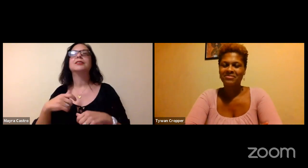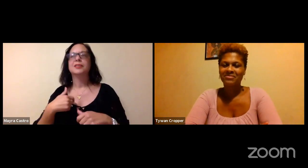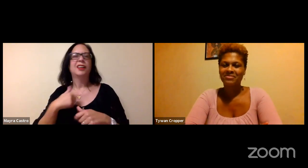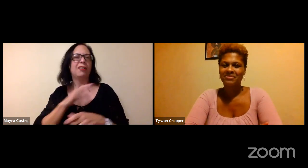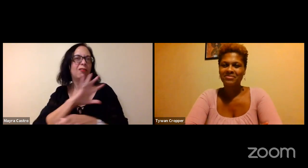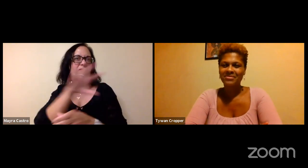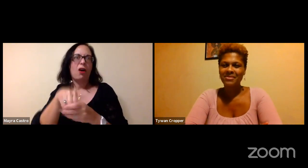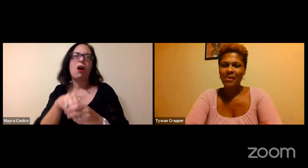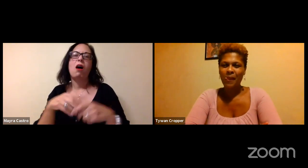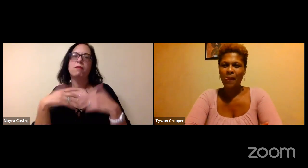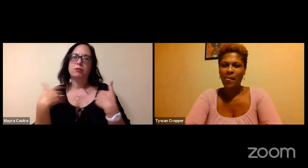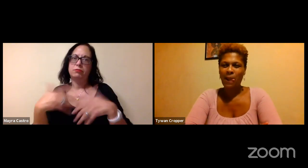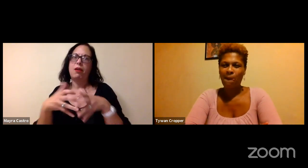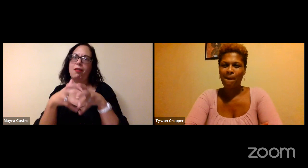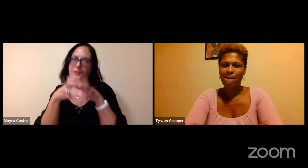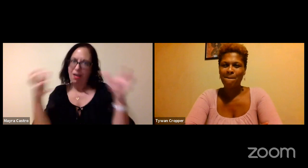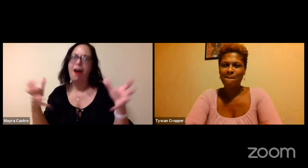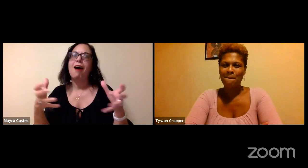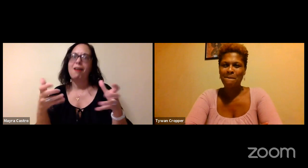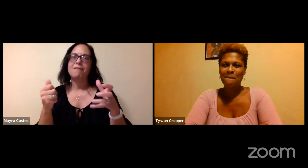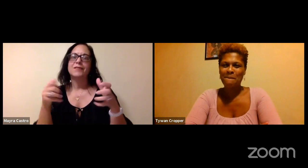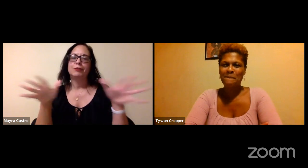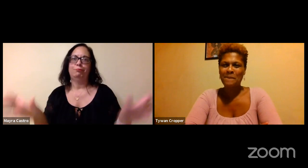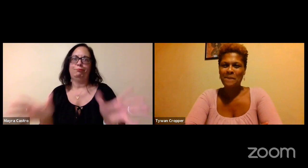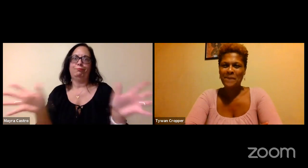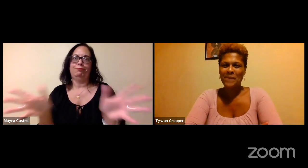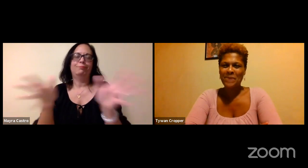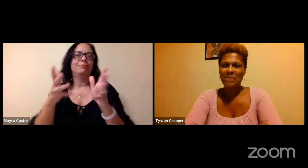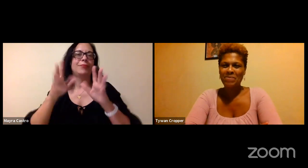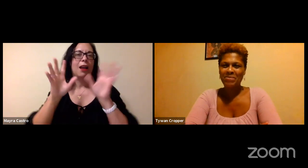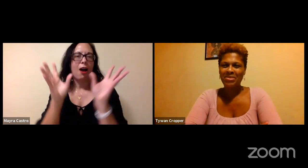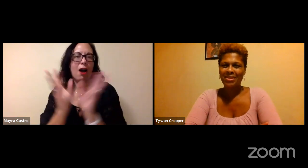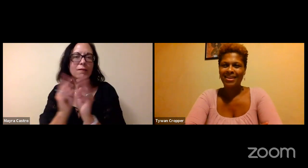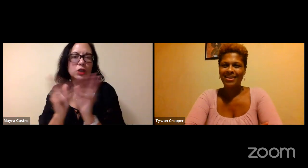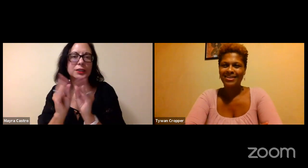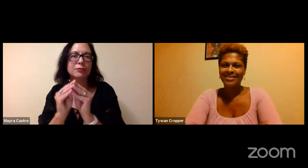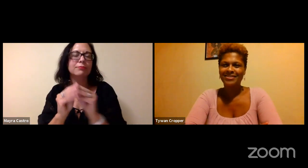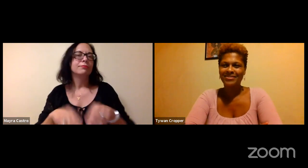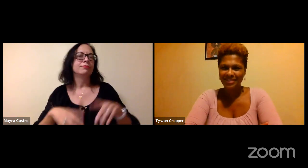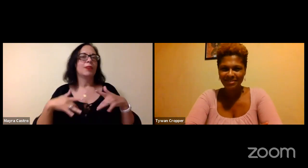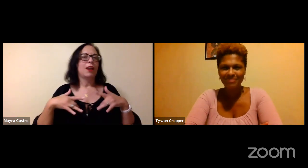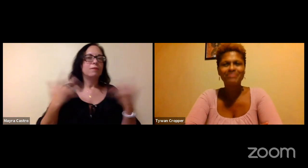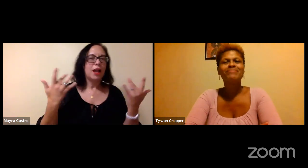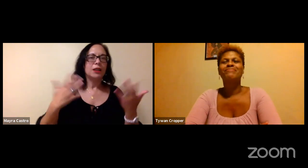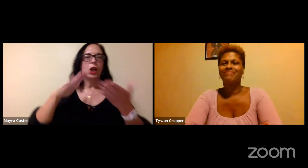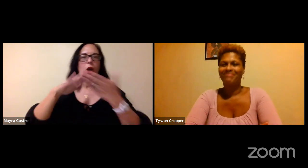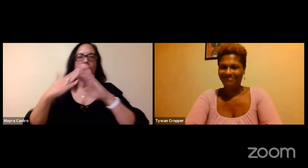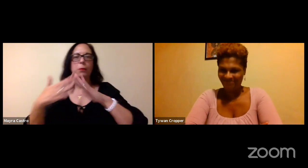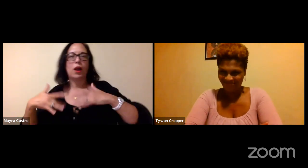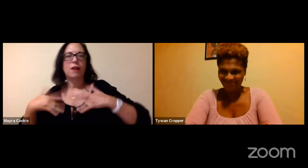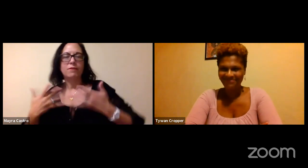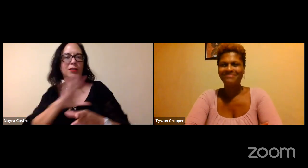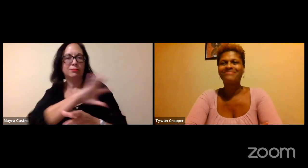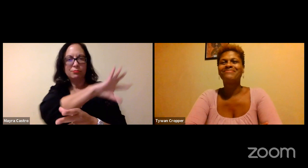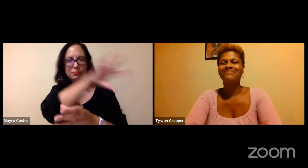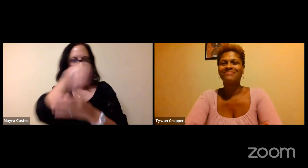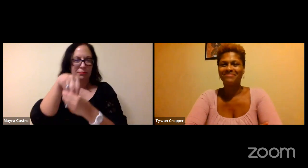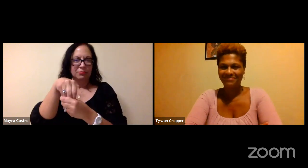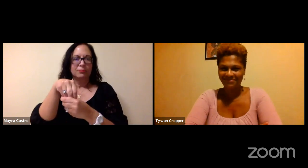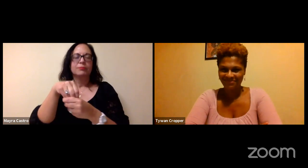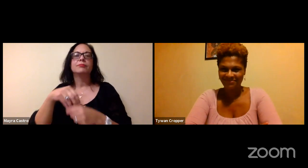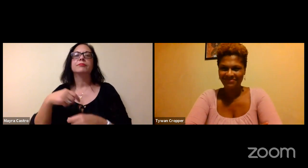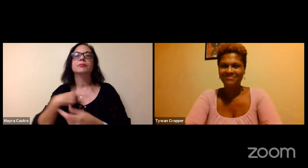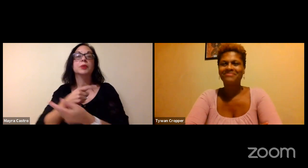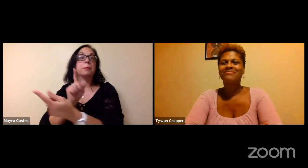us. So I participated in the organization, and I was quite active in the organization. Whether it was a